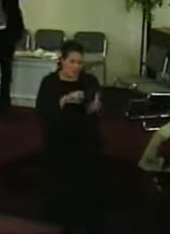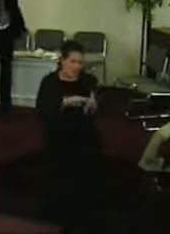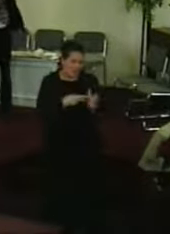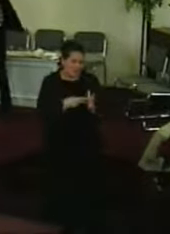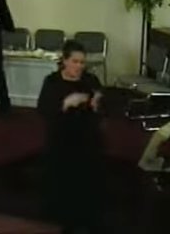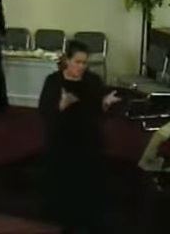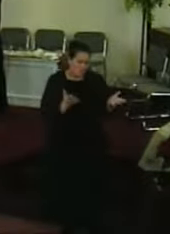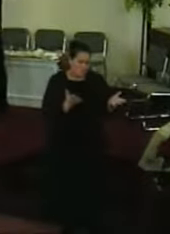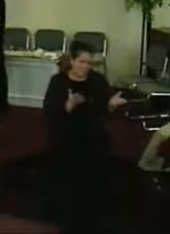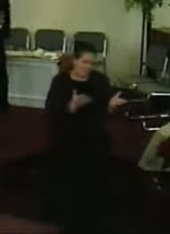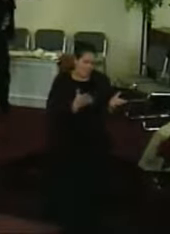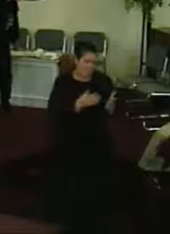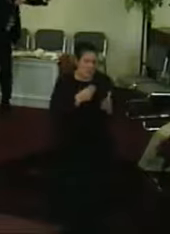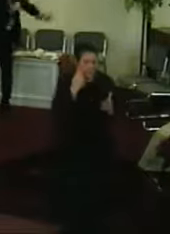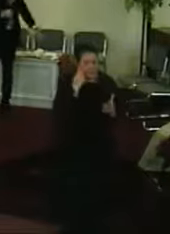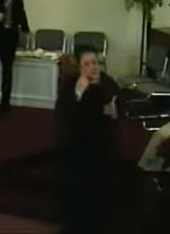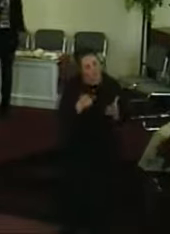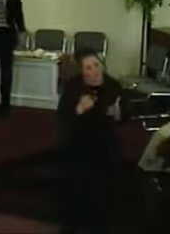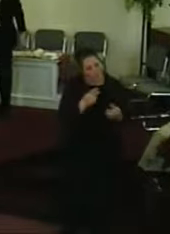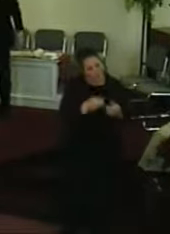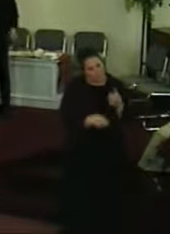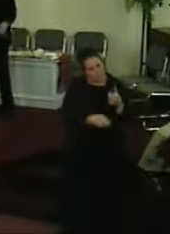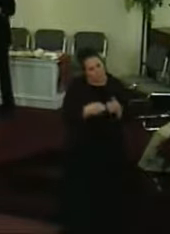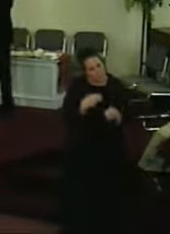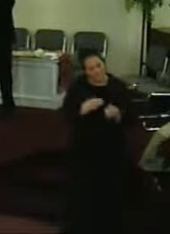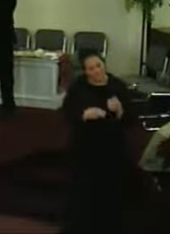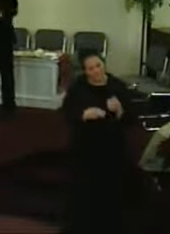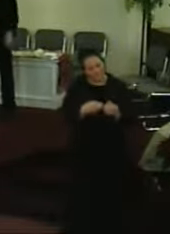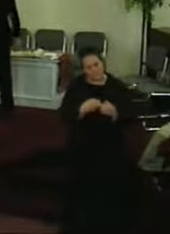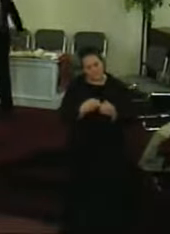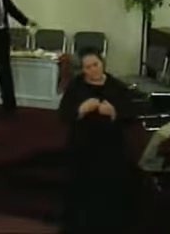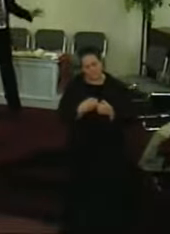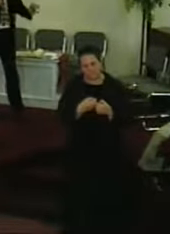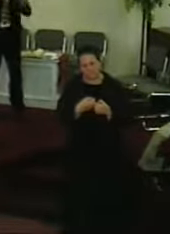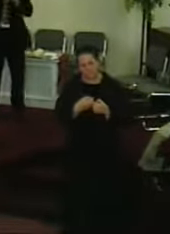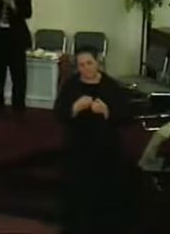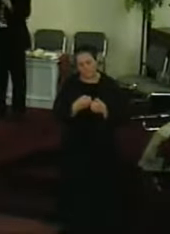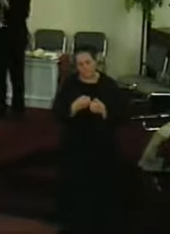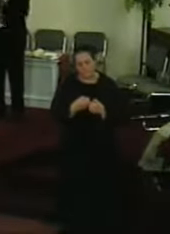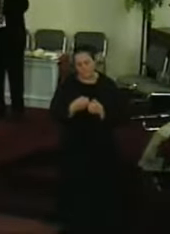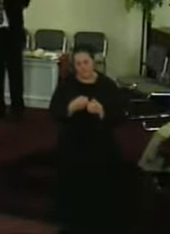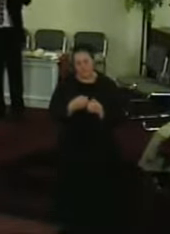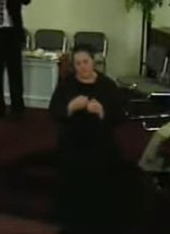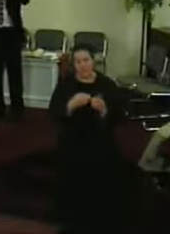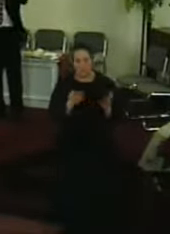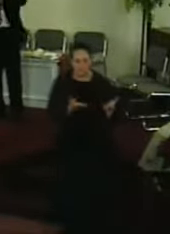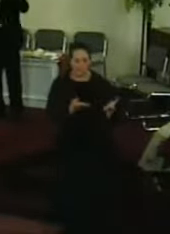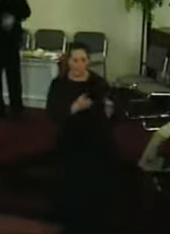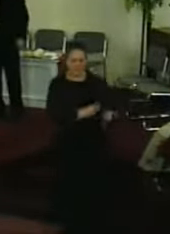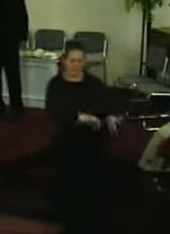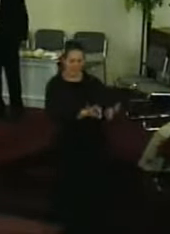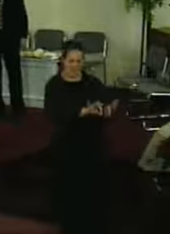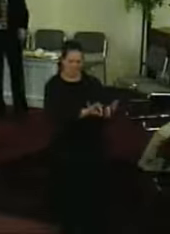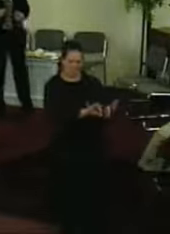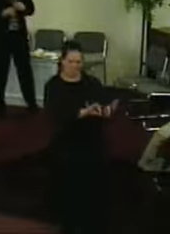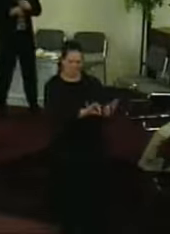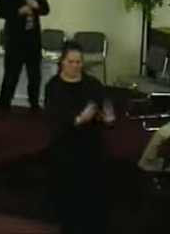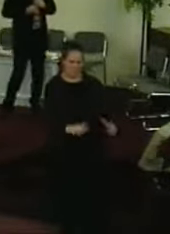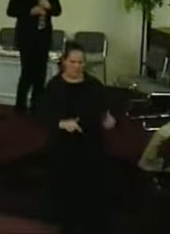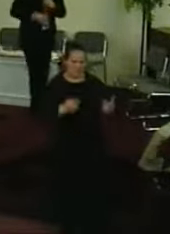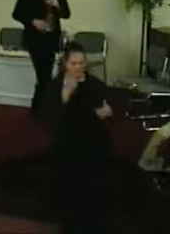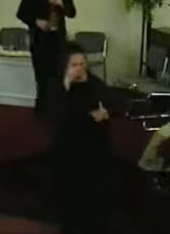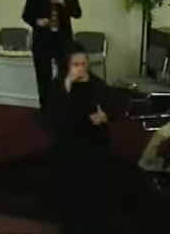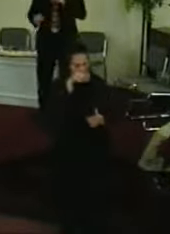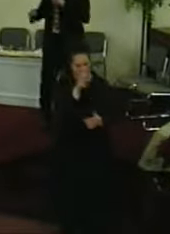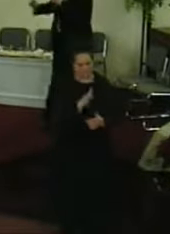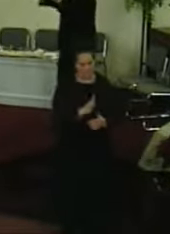Because all they can do is look at the problem. So here's the key to living for God.